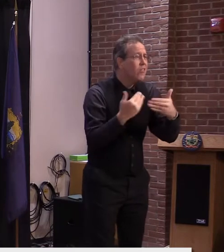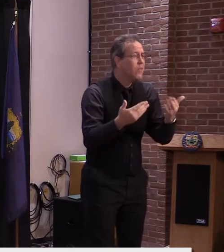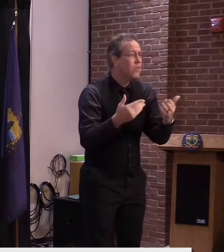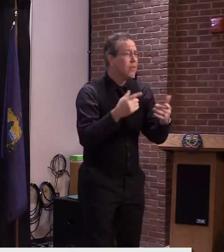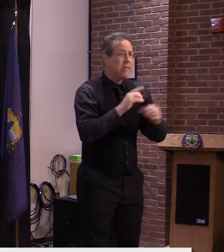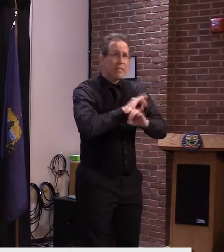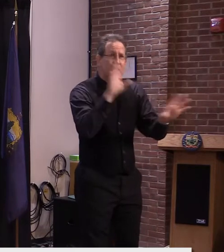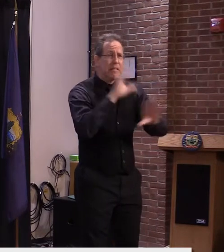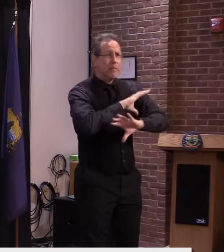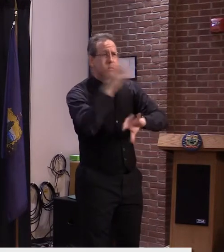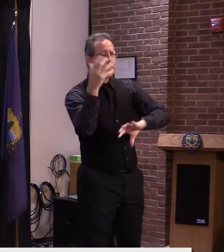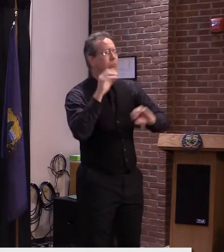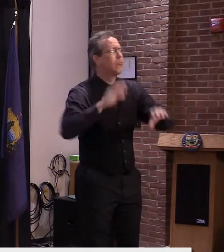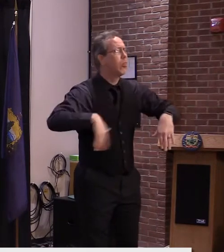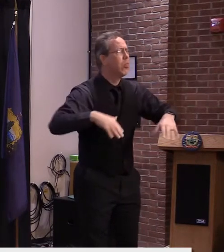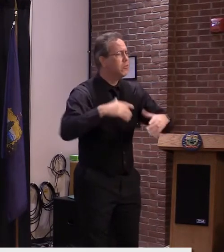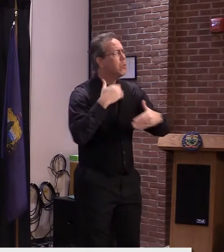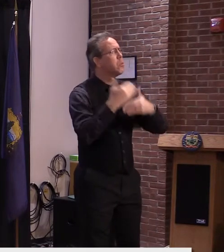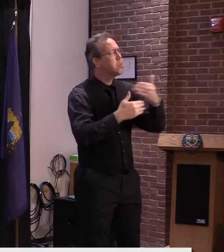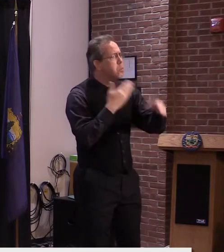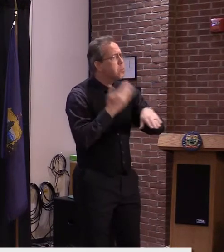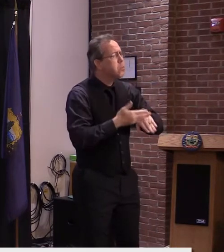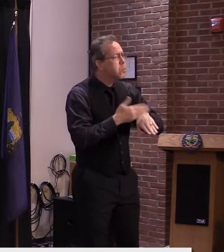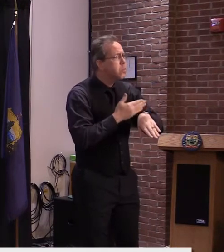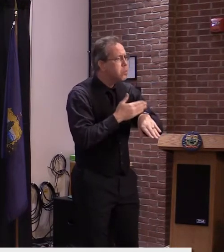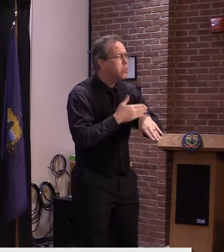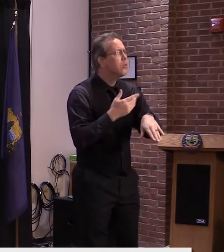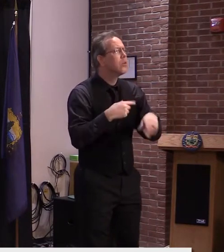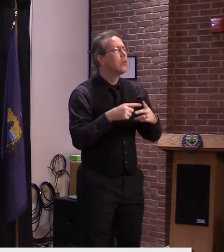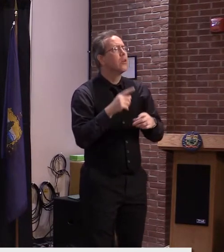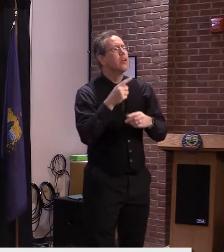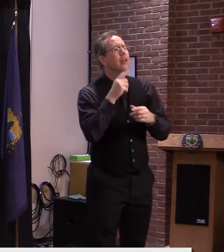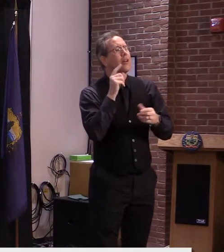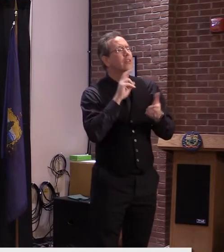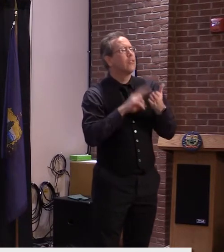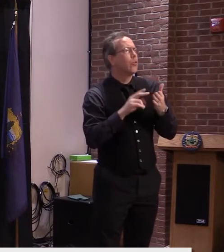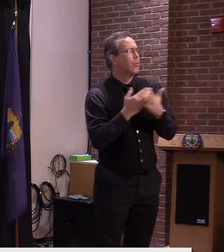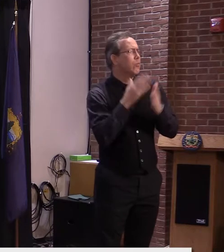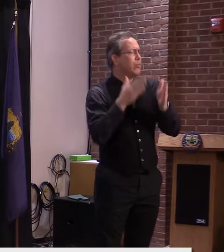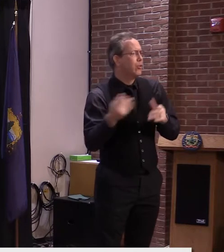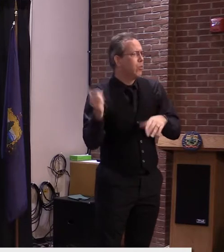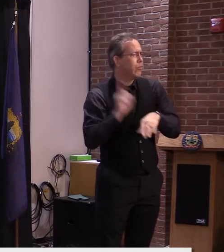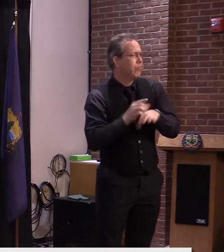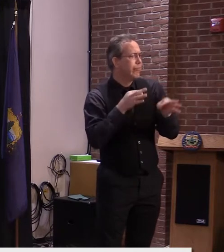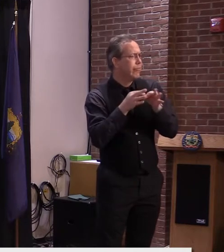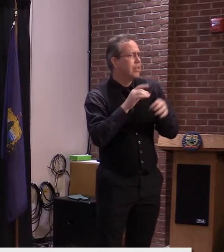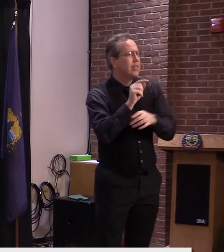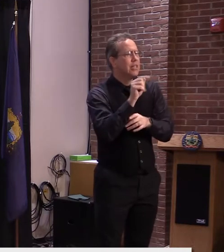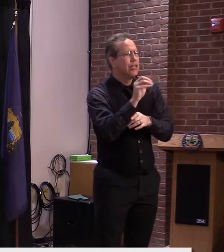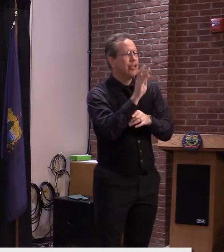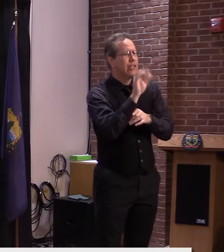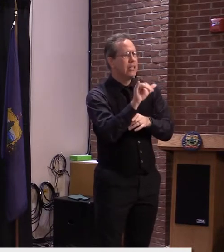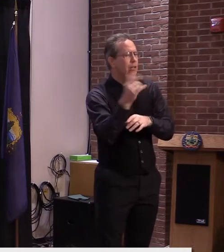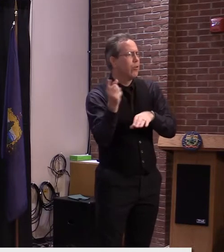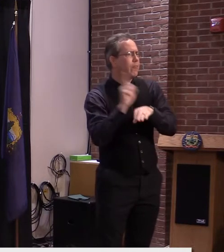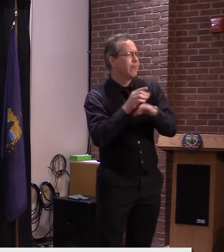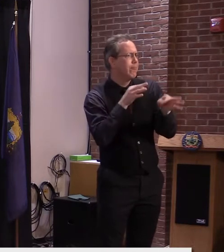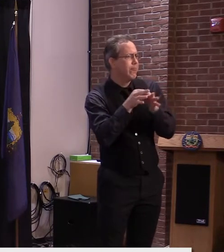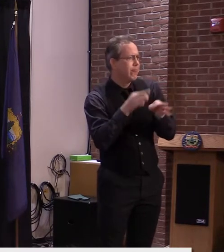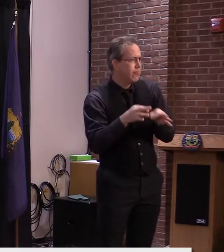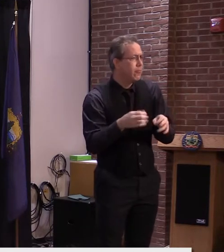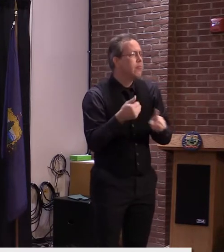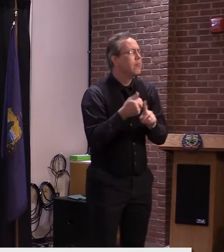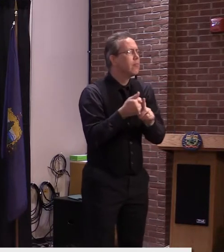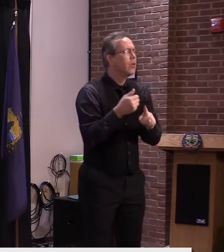by Commissioner Tierney, as we'll be discussing our $51 million proposal to expand wireless service across the